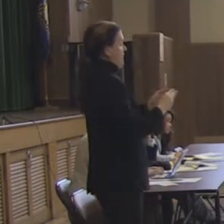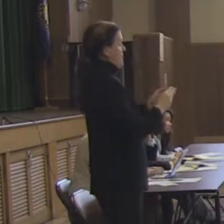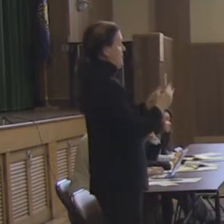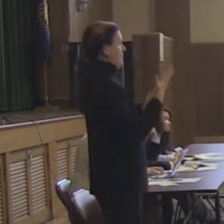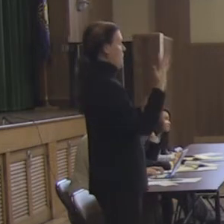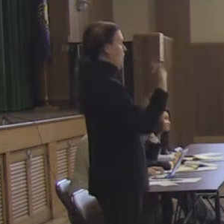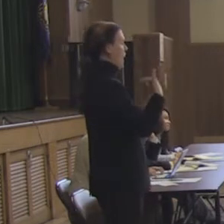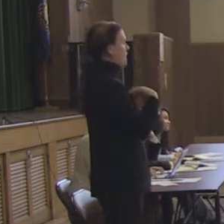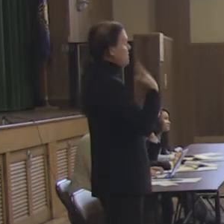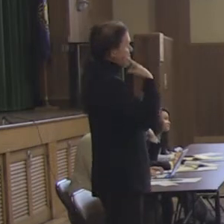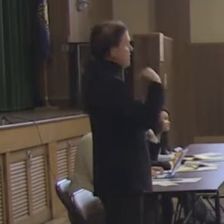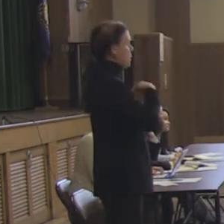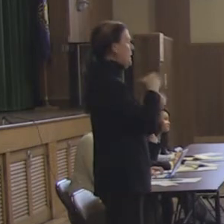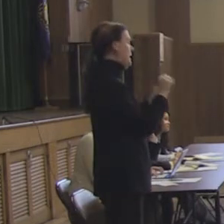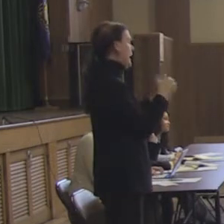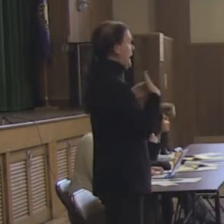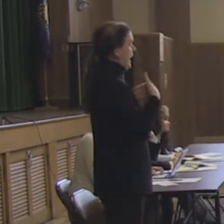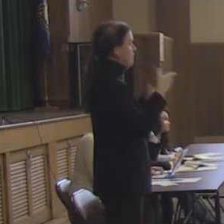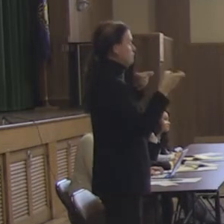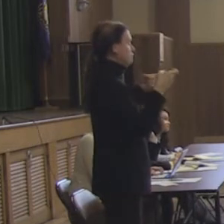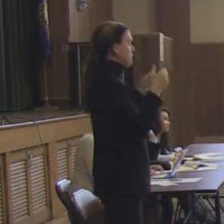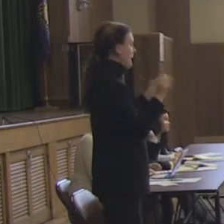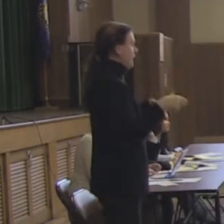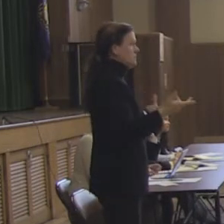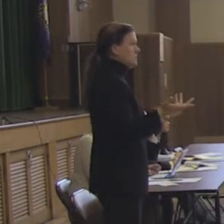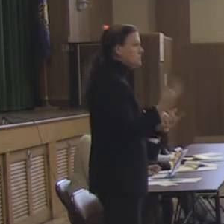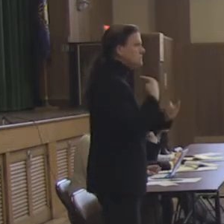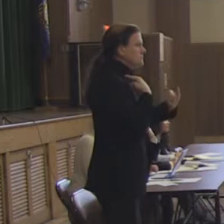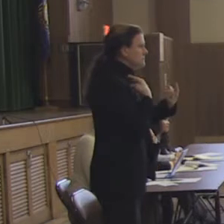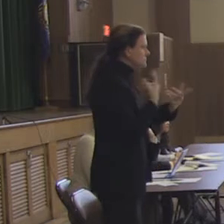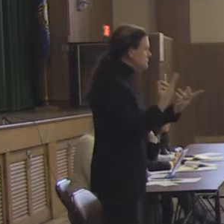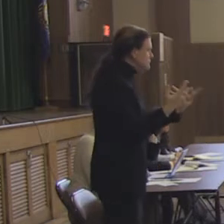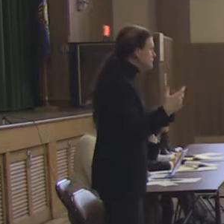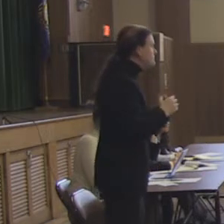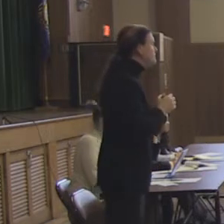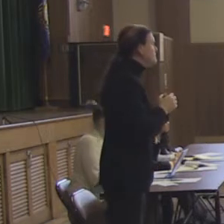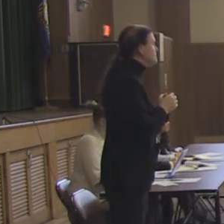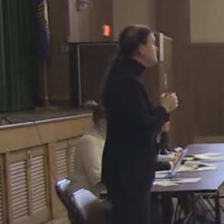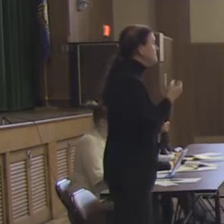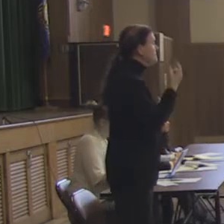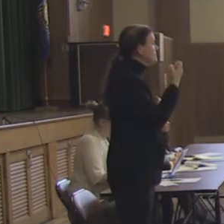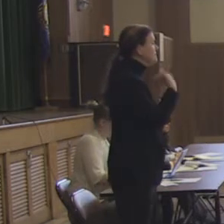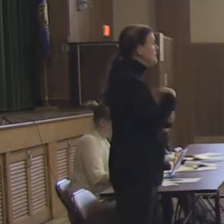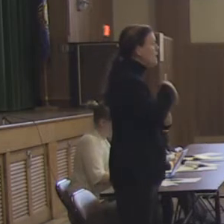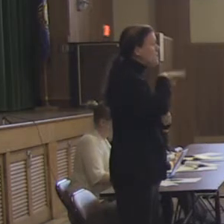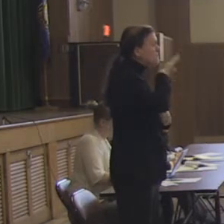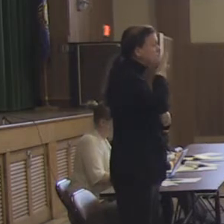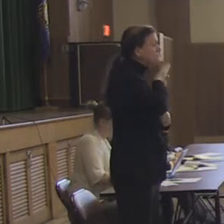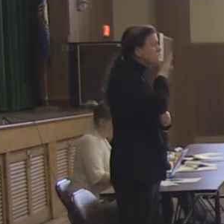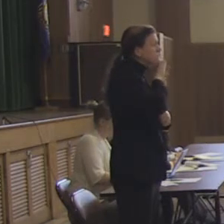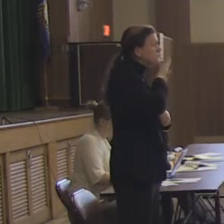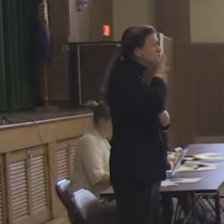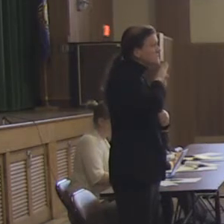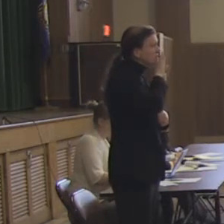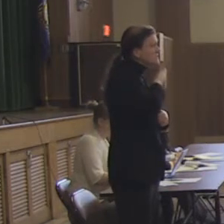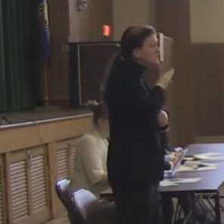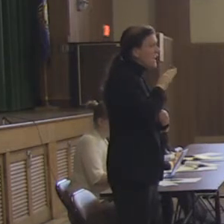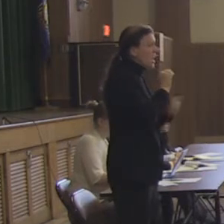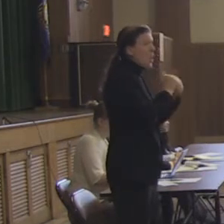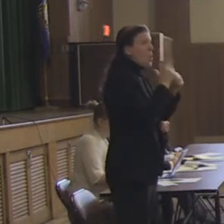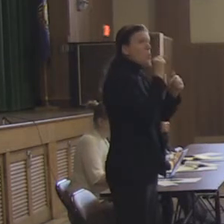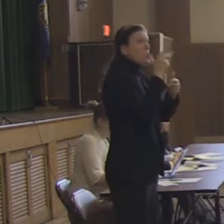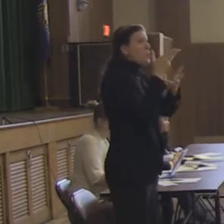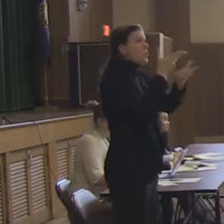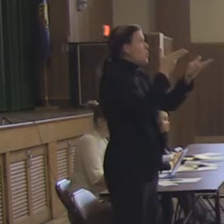leave a false impression that they had some say. And so it is very frustrating to not know how to bring forth concerns